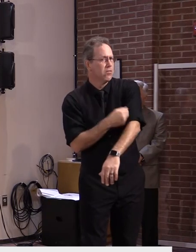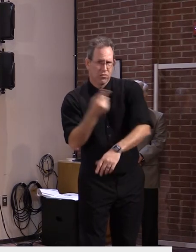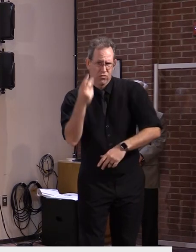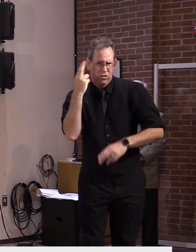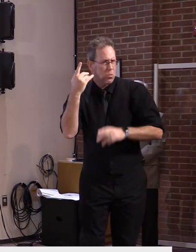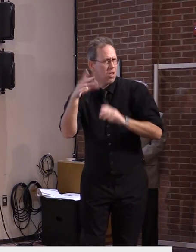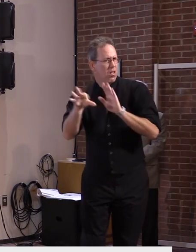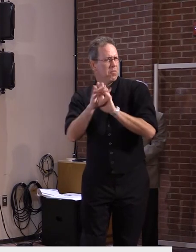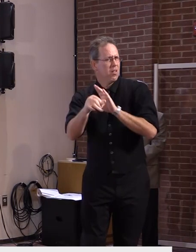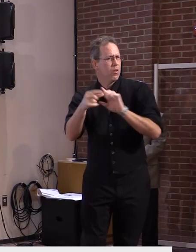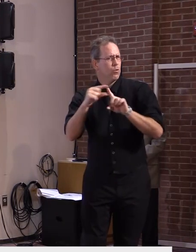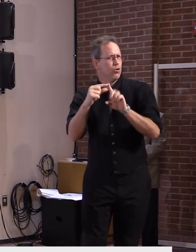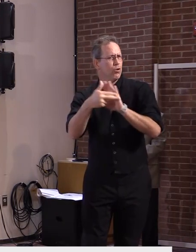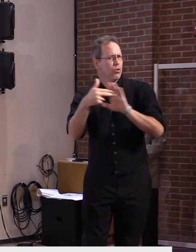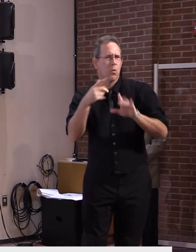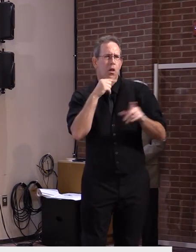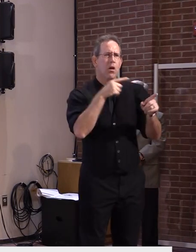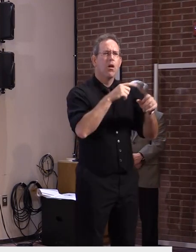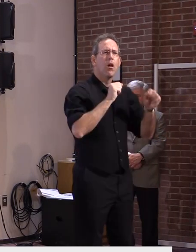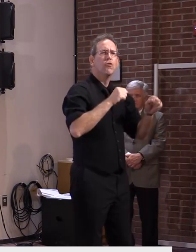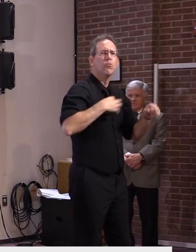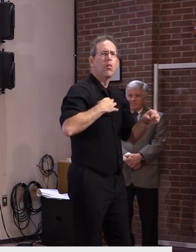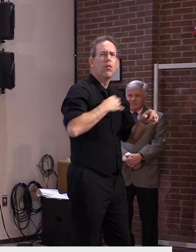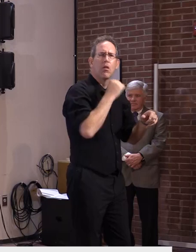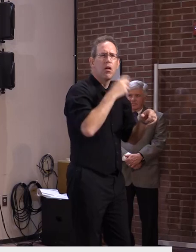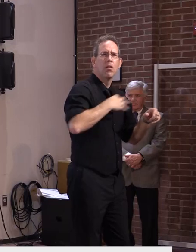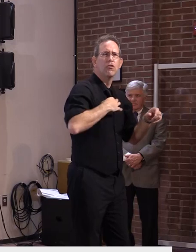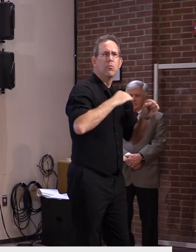you're going to start listing people